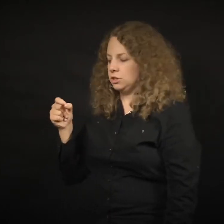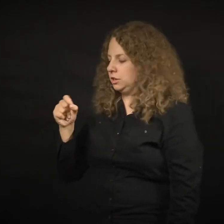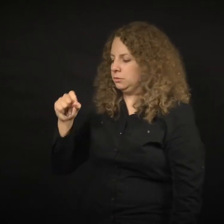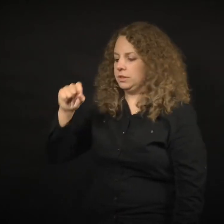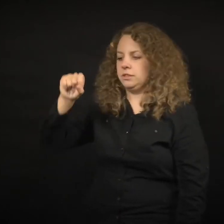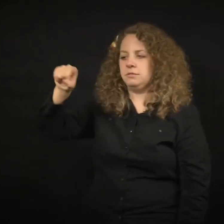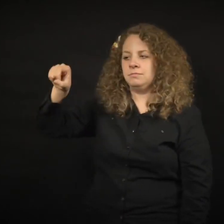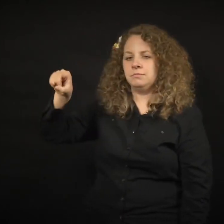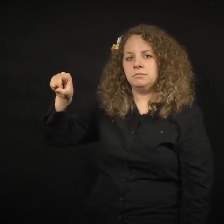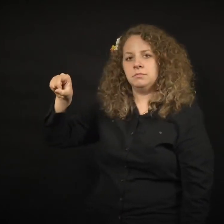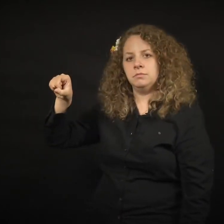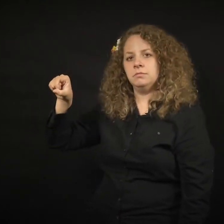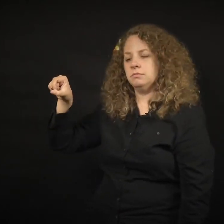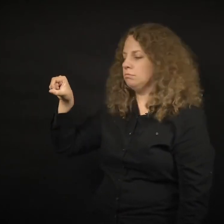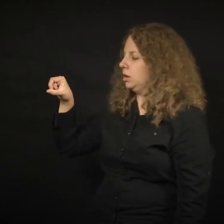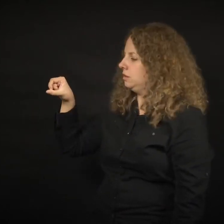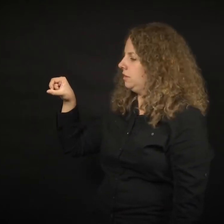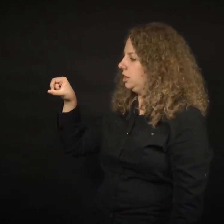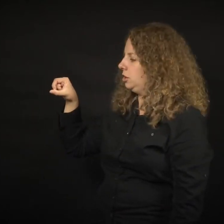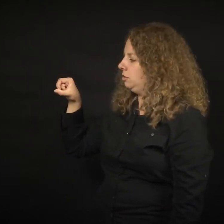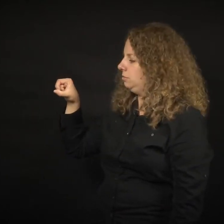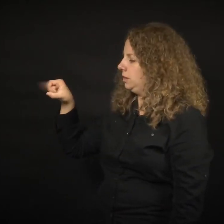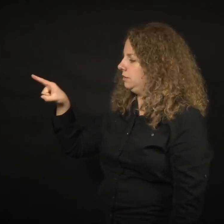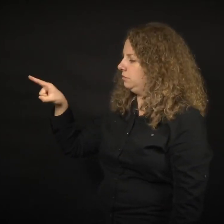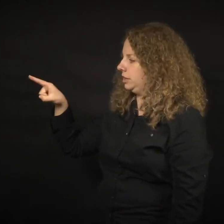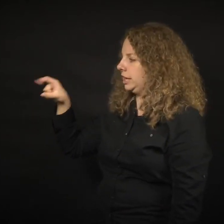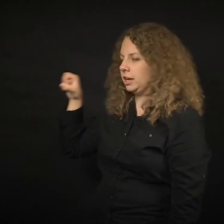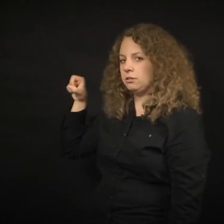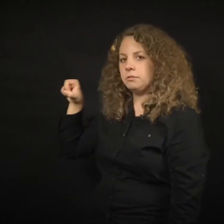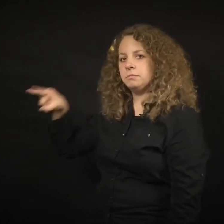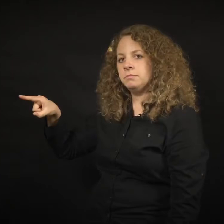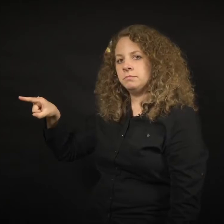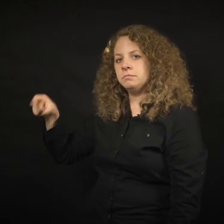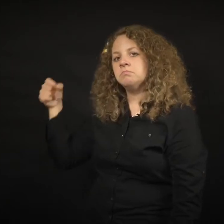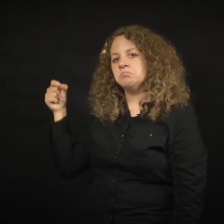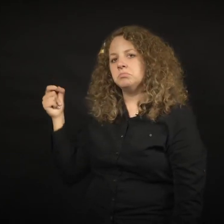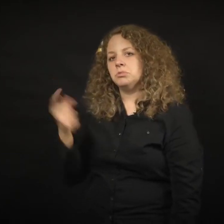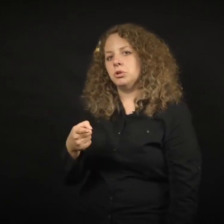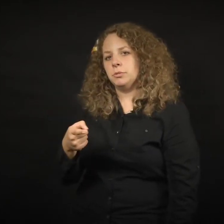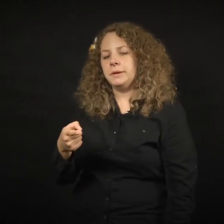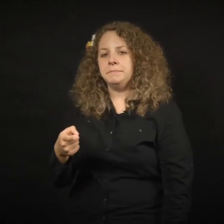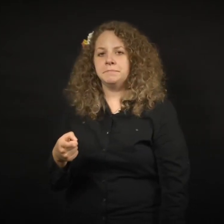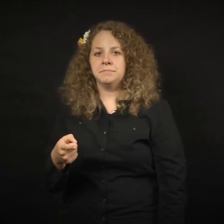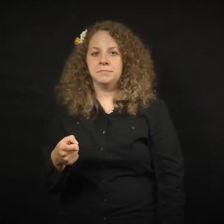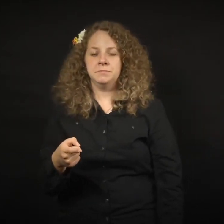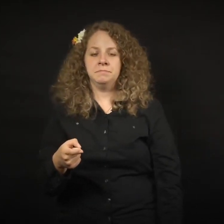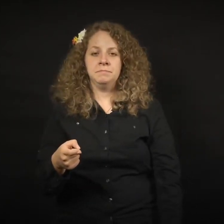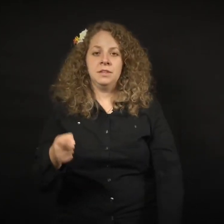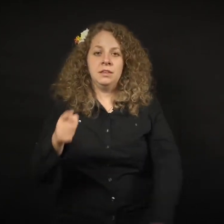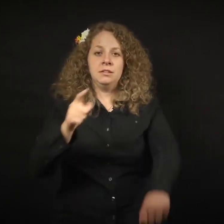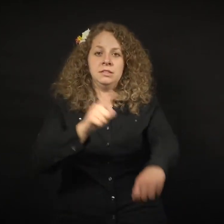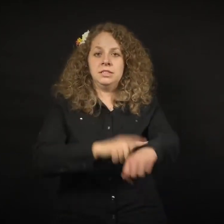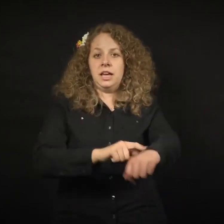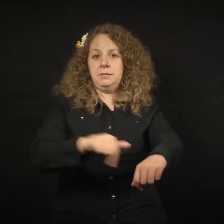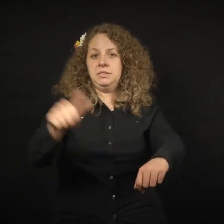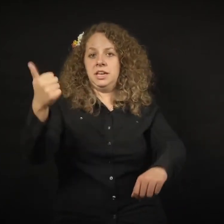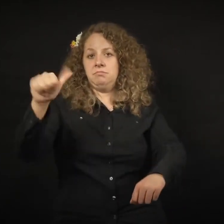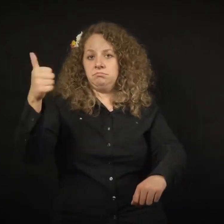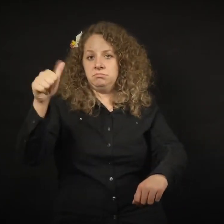Starting with modified O and flicking out. Throw it away. Time 10,